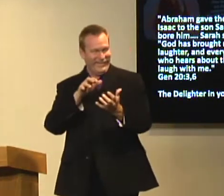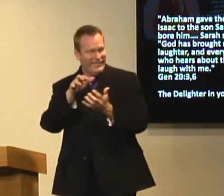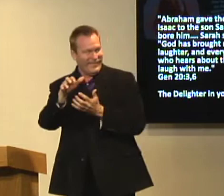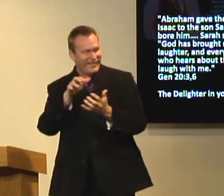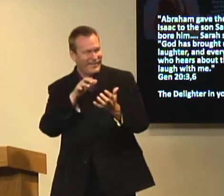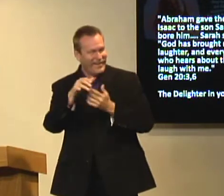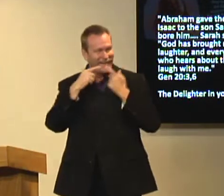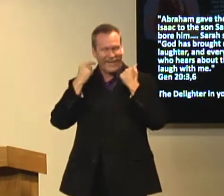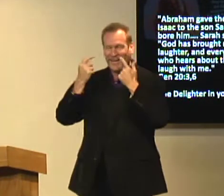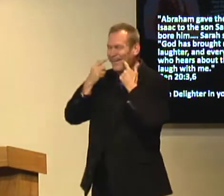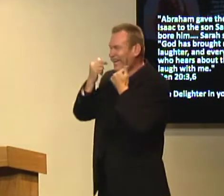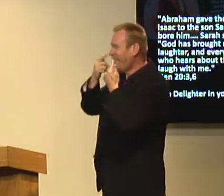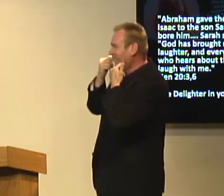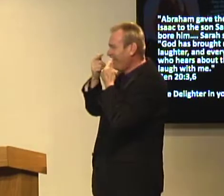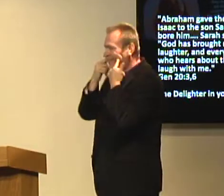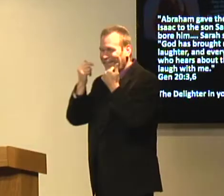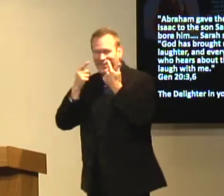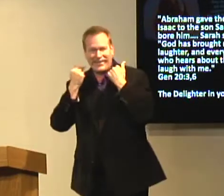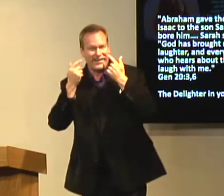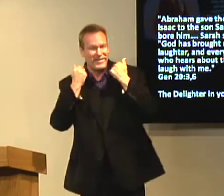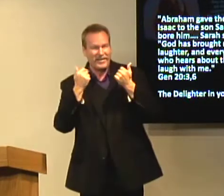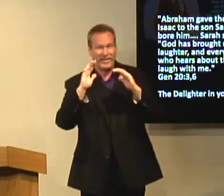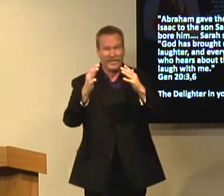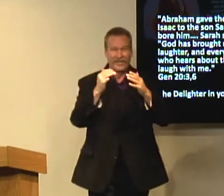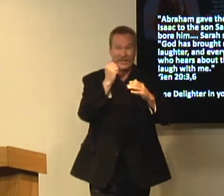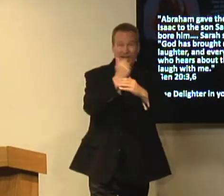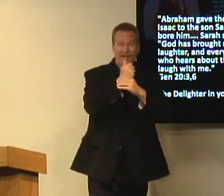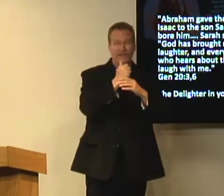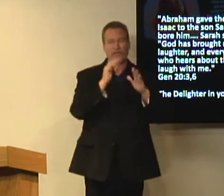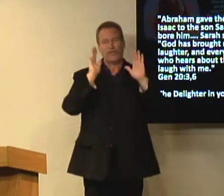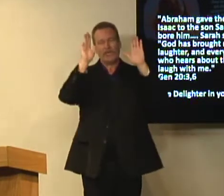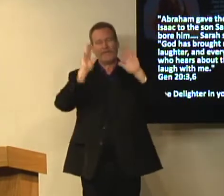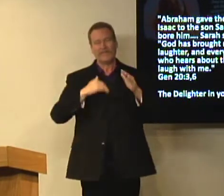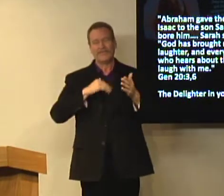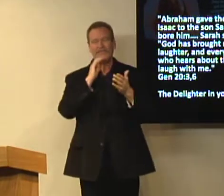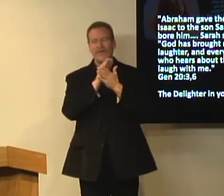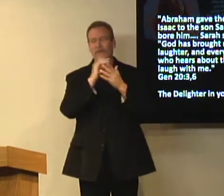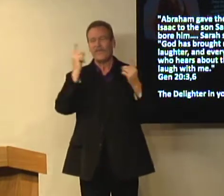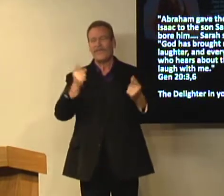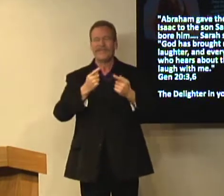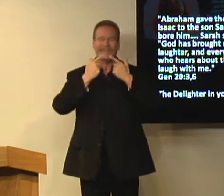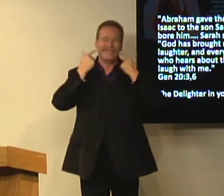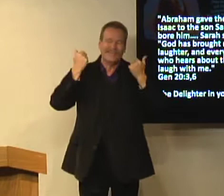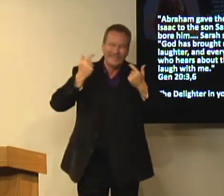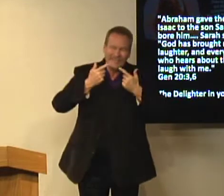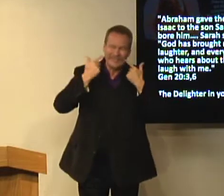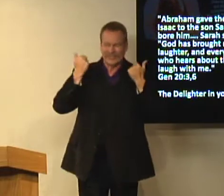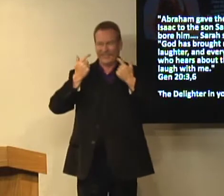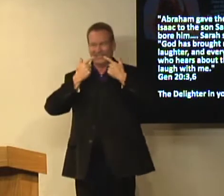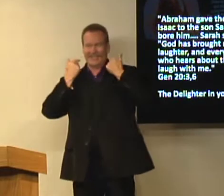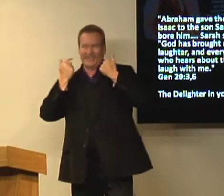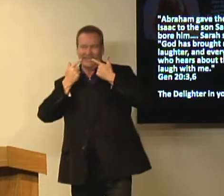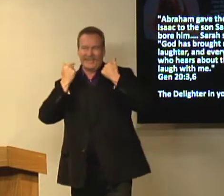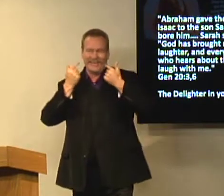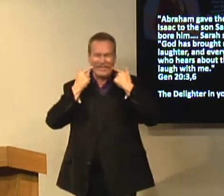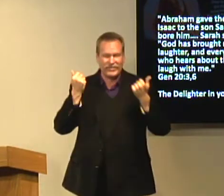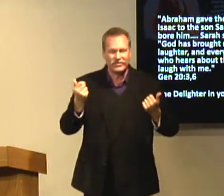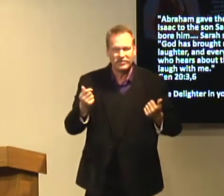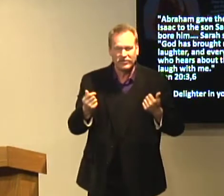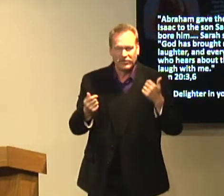I'm sure that if you went back in a time machine and interacted with Sarah and Abraham and you saw the joy that came to them when they had